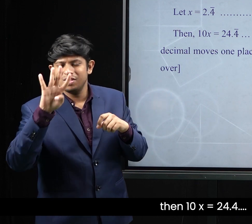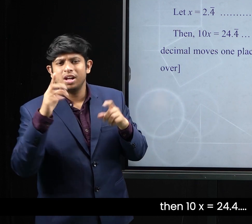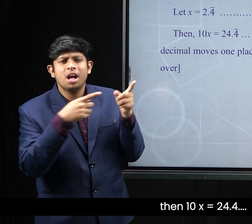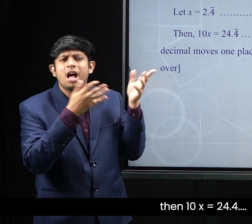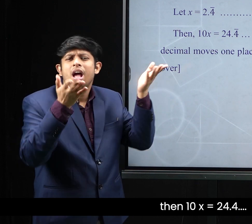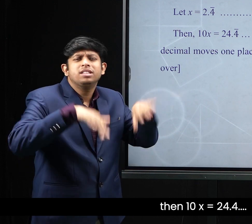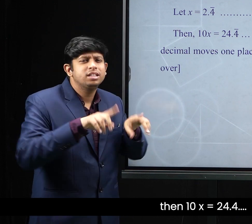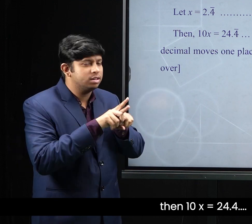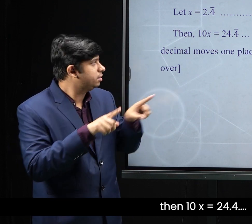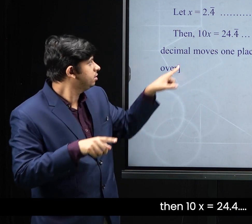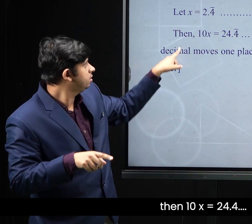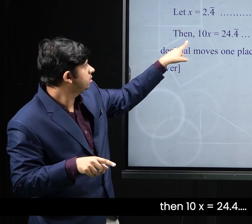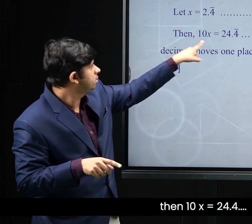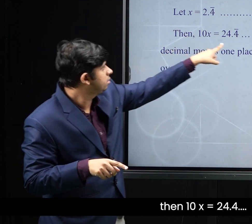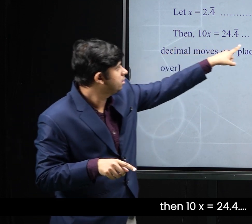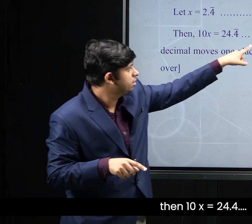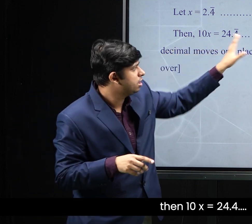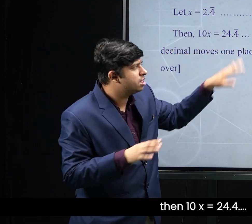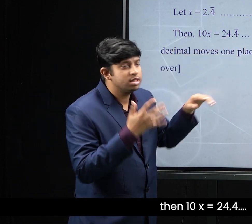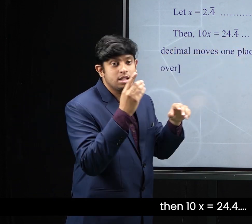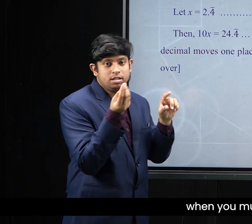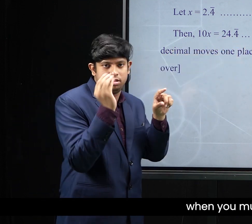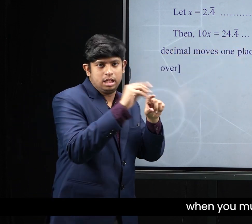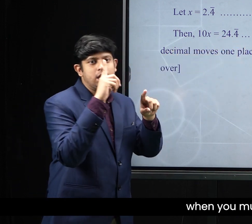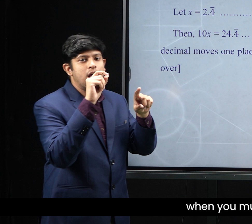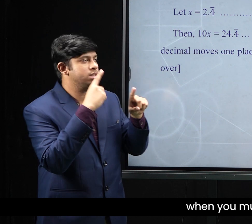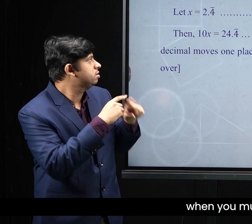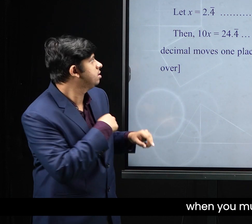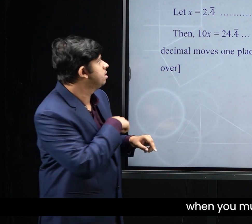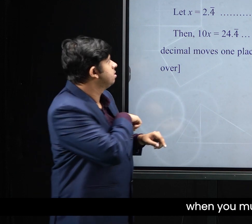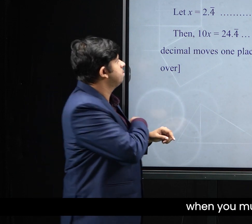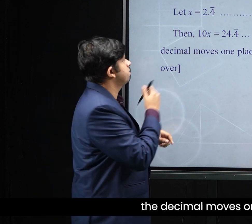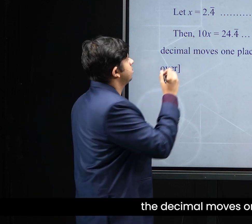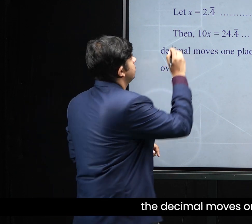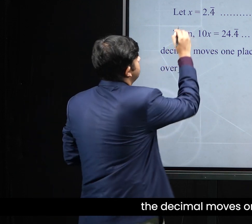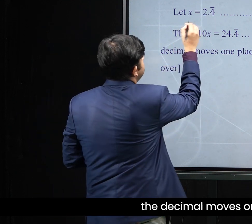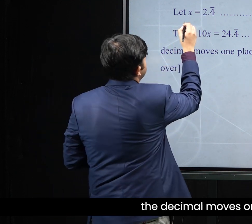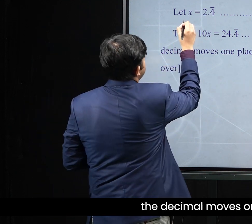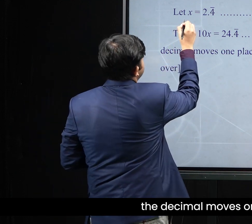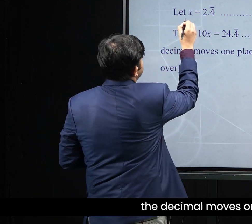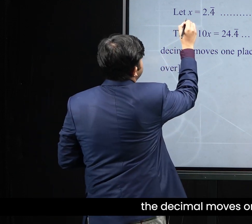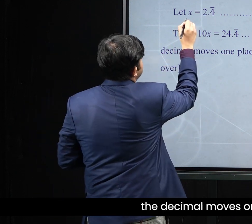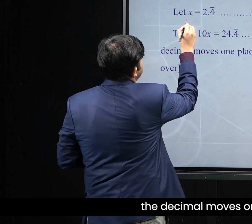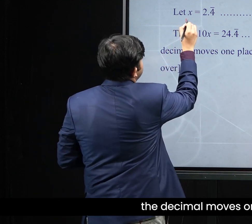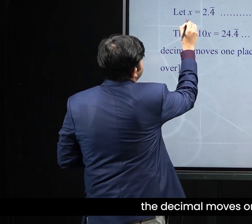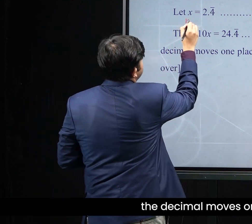24.4 bar as equation 2. When you multiply by 10, the decimal moves one place to the